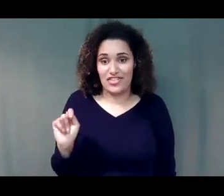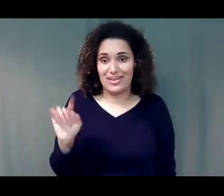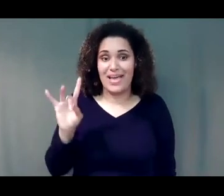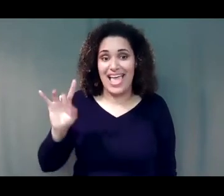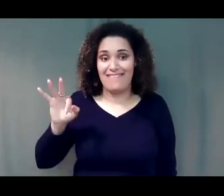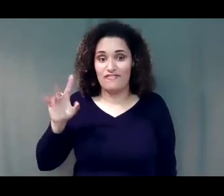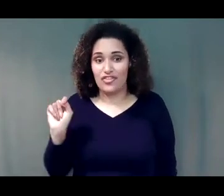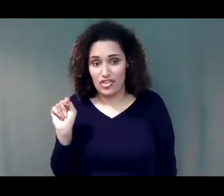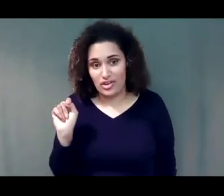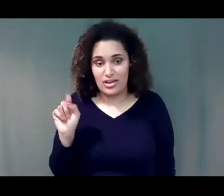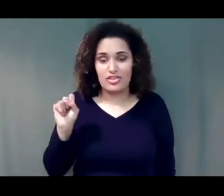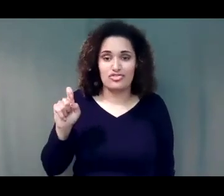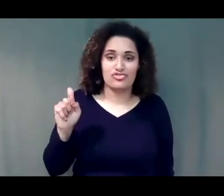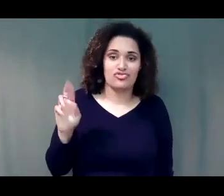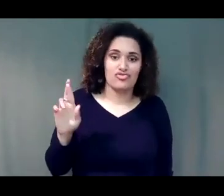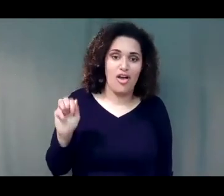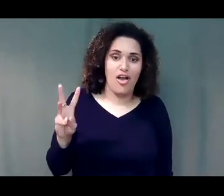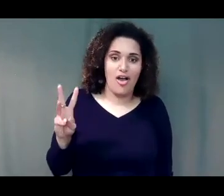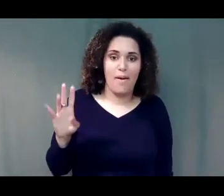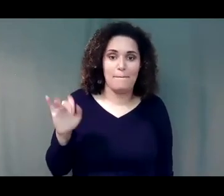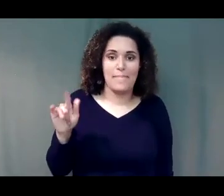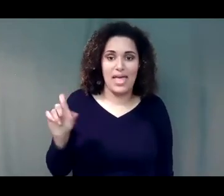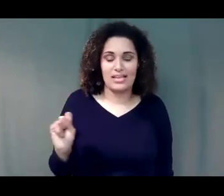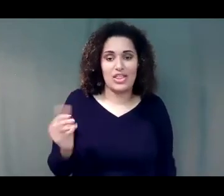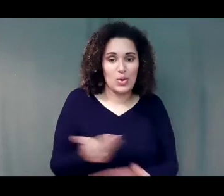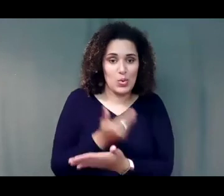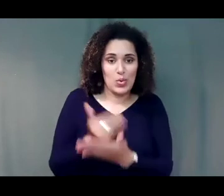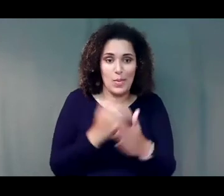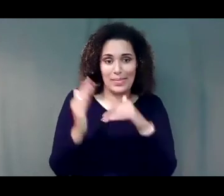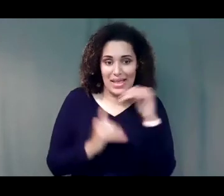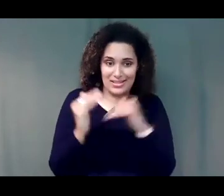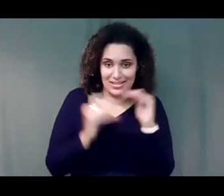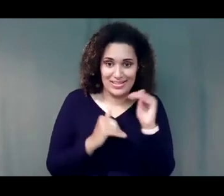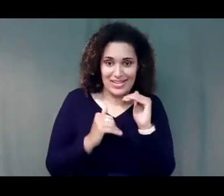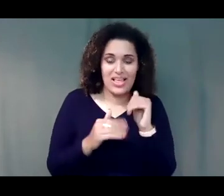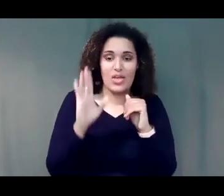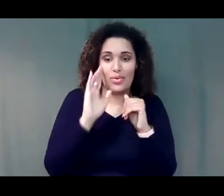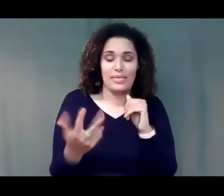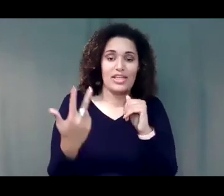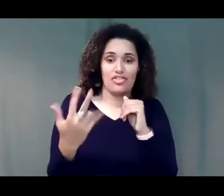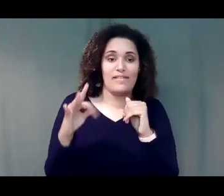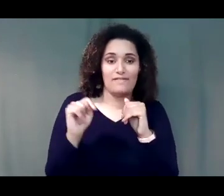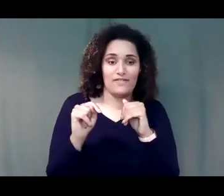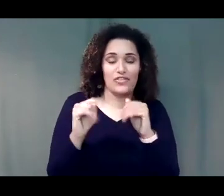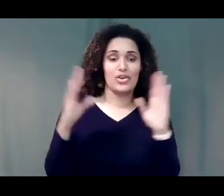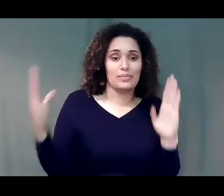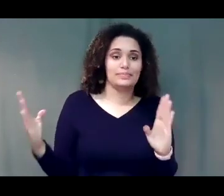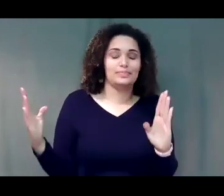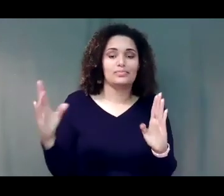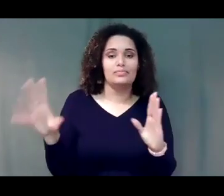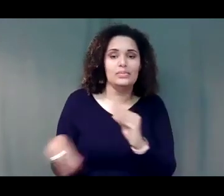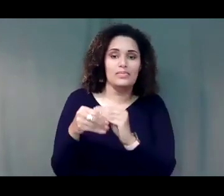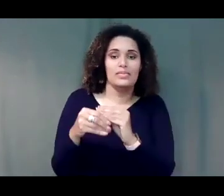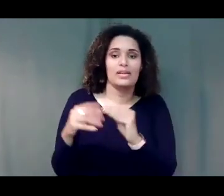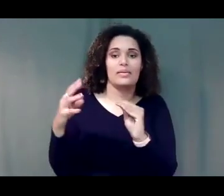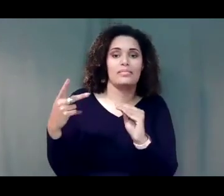bales that we are going to use to build the new building, which is then 3 foot wide straw bale plus plaster. It's going to be almost a